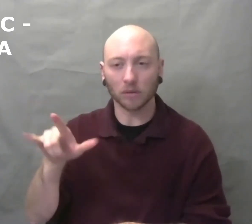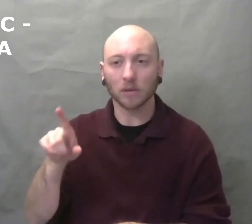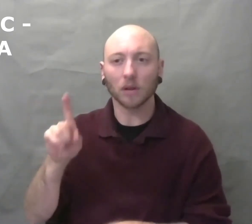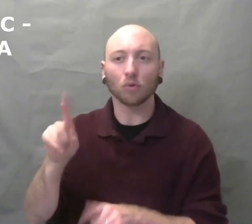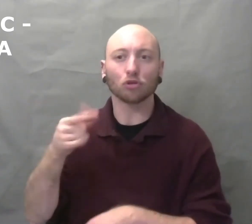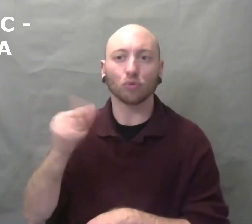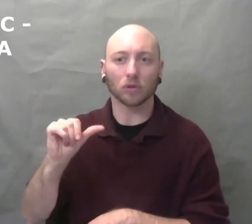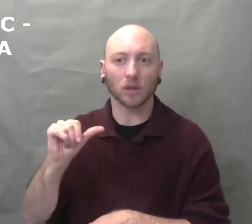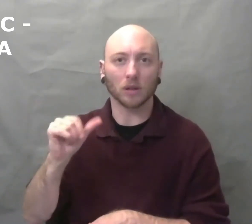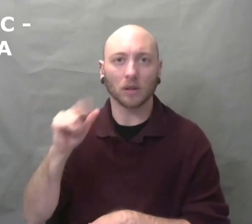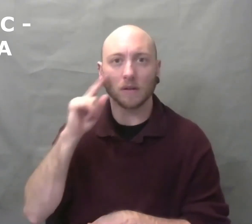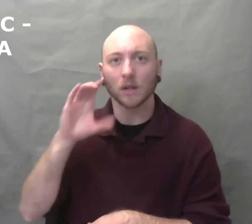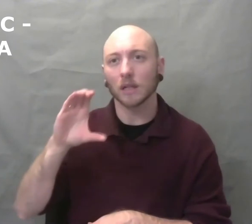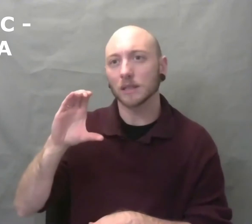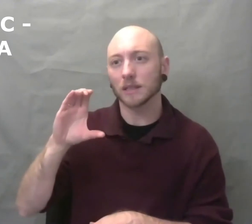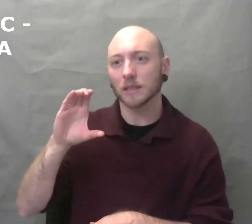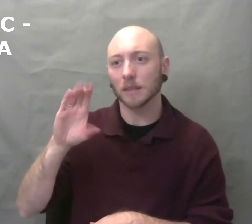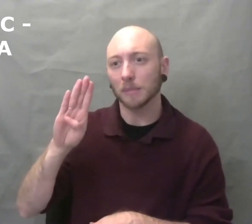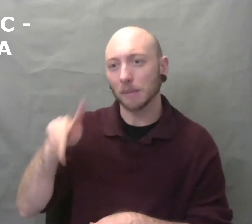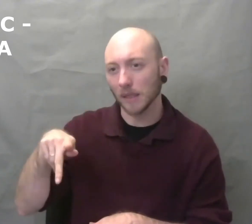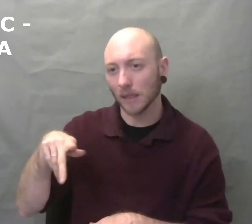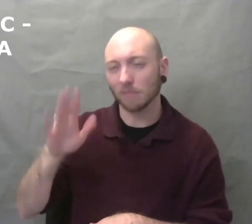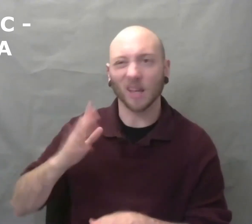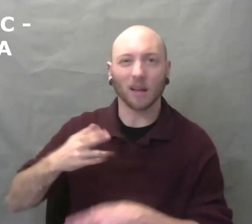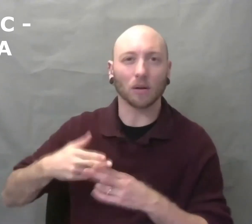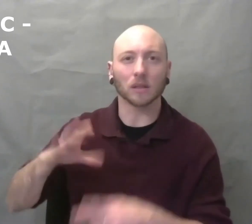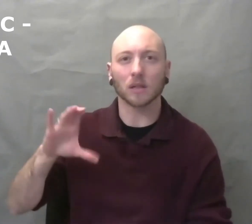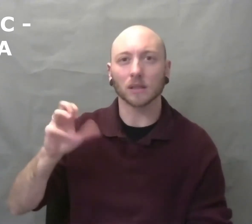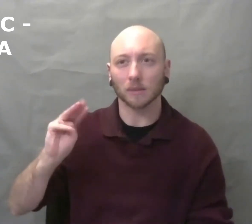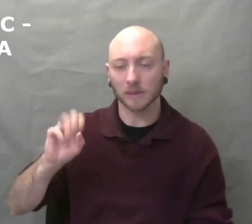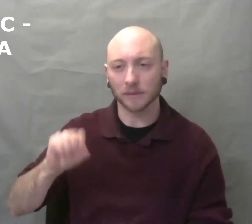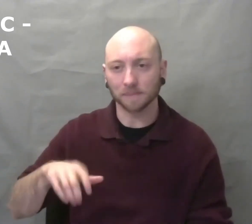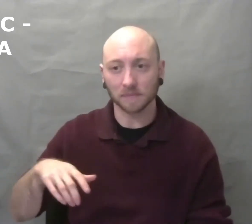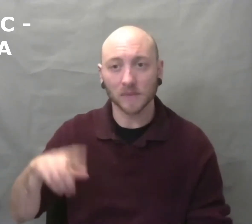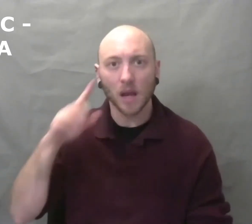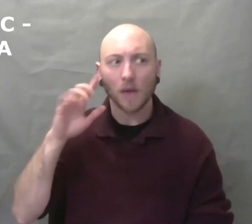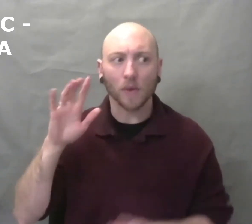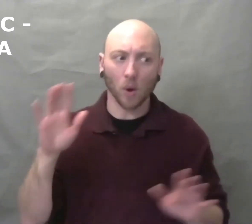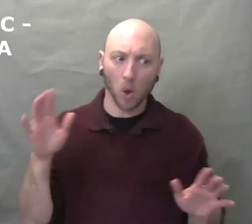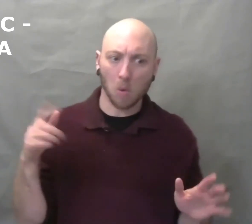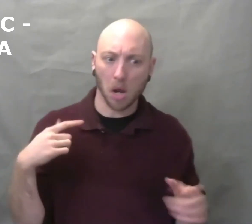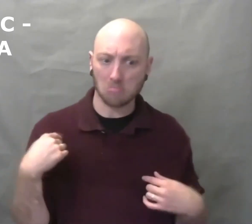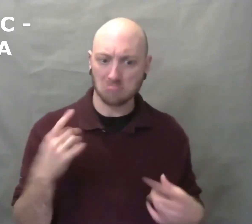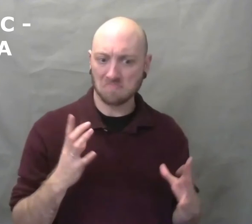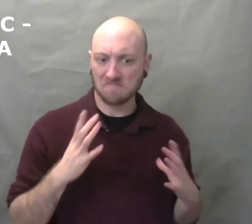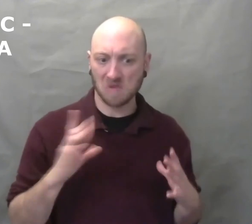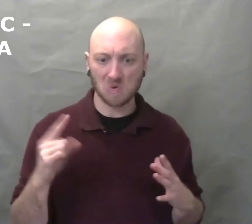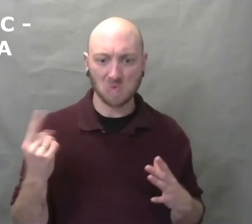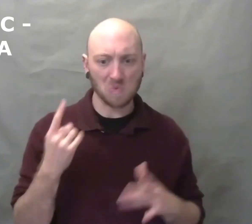go to CBP. Back then they called it customs. And I figured since I haven't done any kind of other drugs but alcohol in the last 5 or